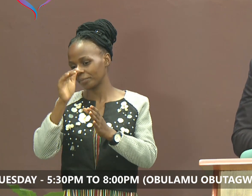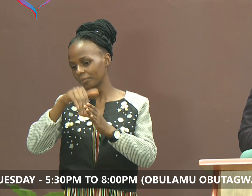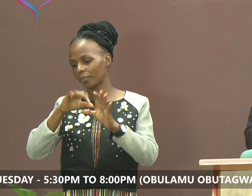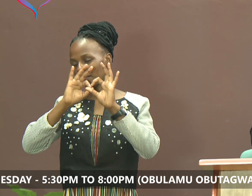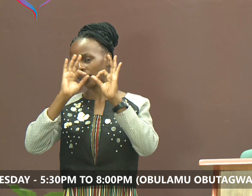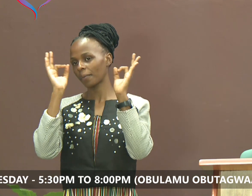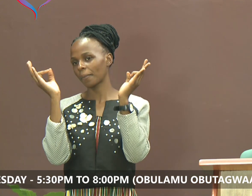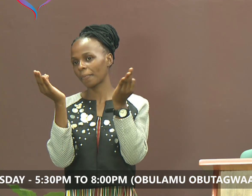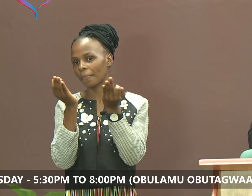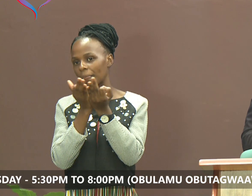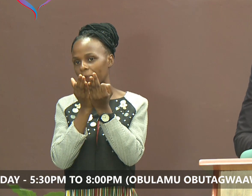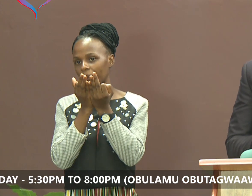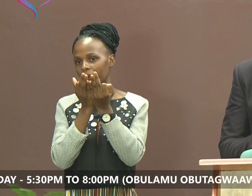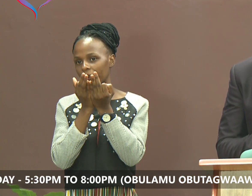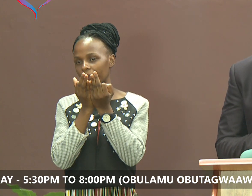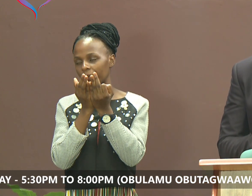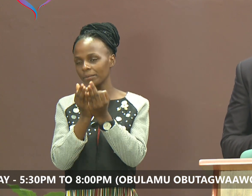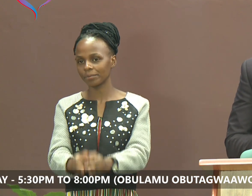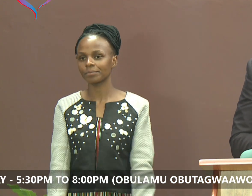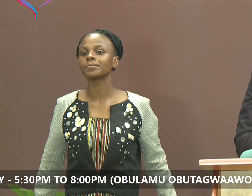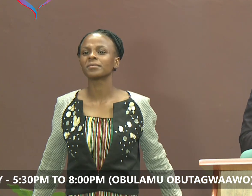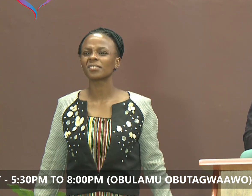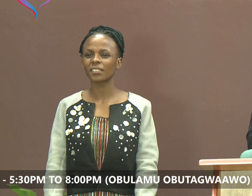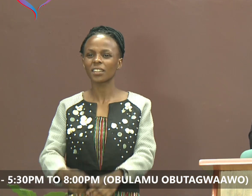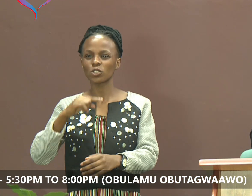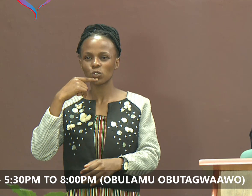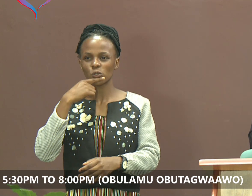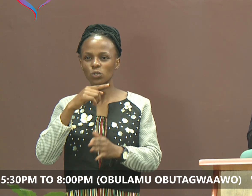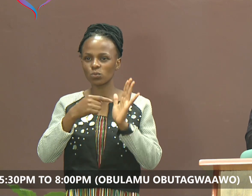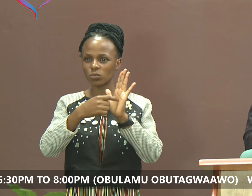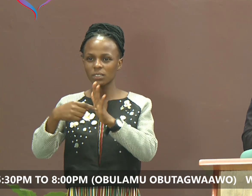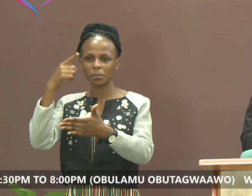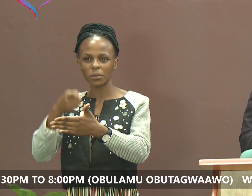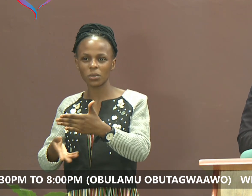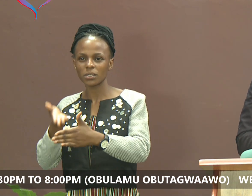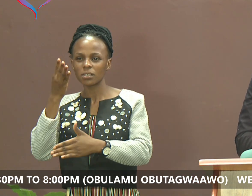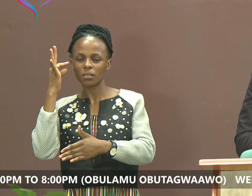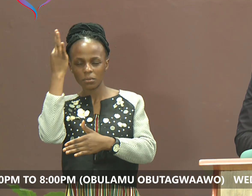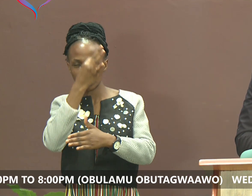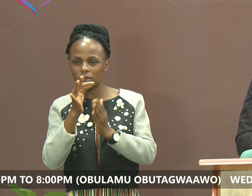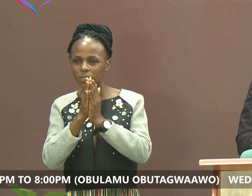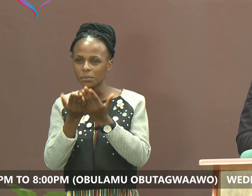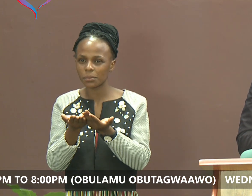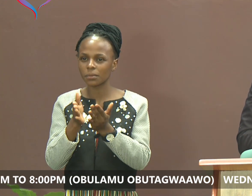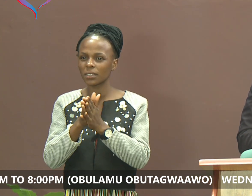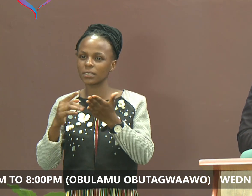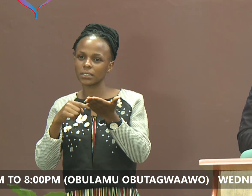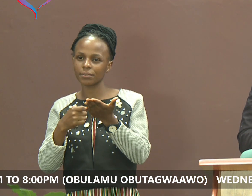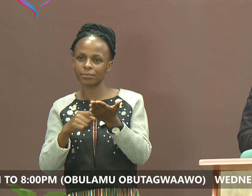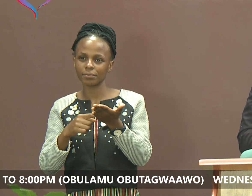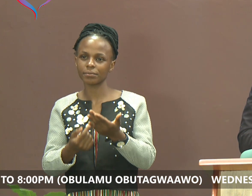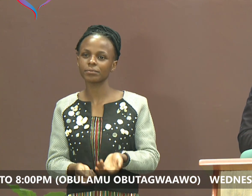family. Omutwe gwe bampadde okwogerako gukwatagana ne kutekelonjia ebyamawulire n'empuliziganya mu